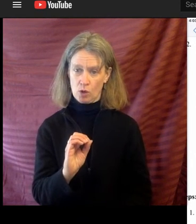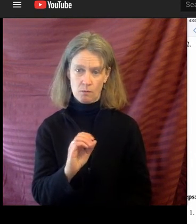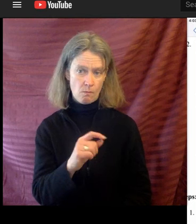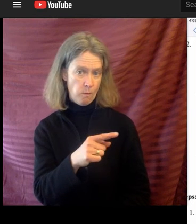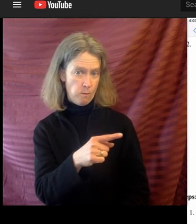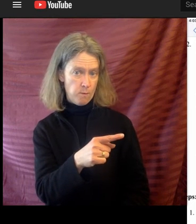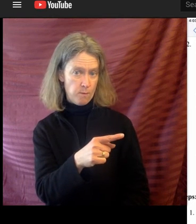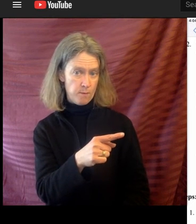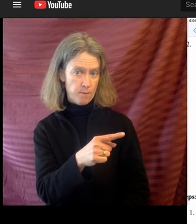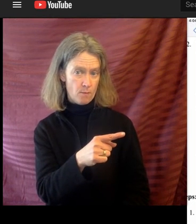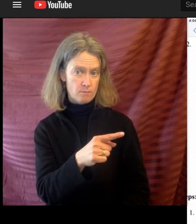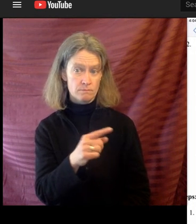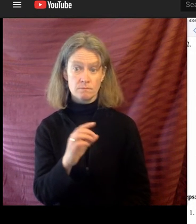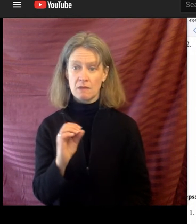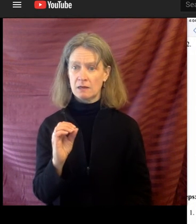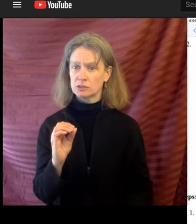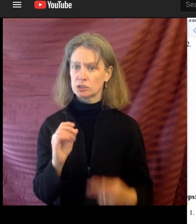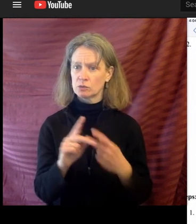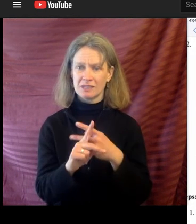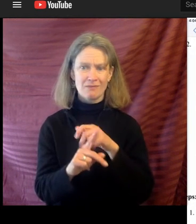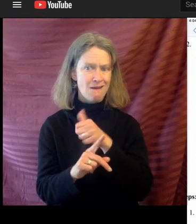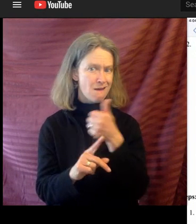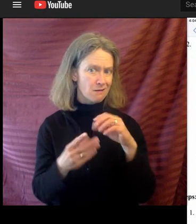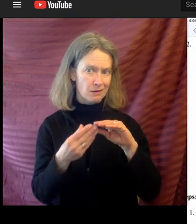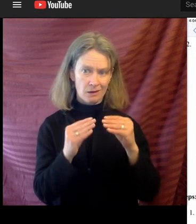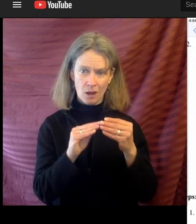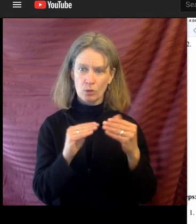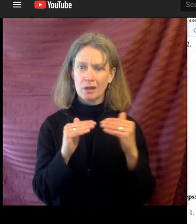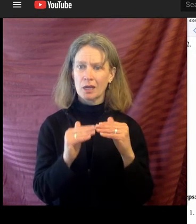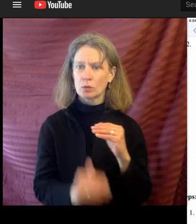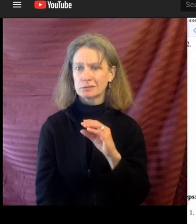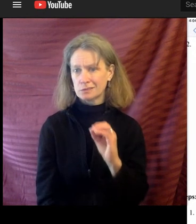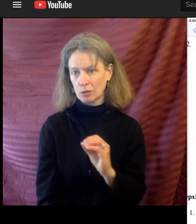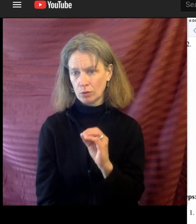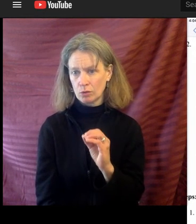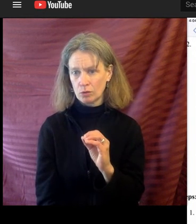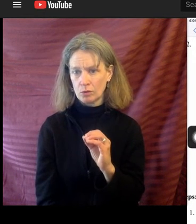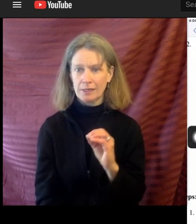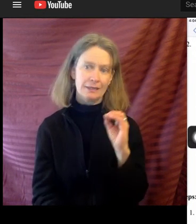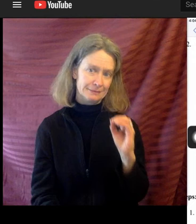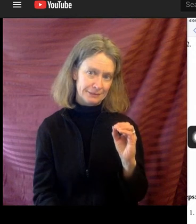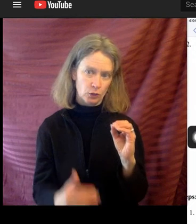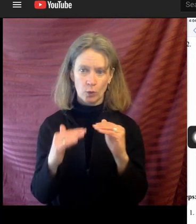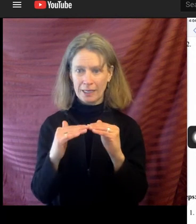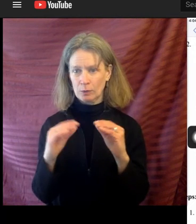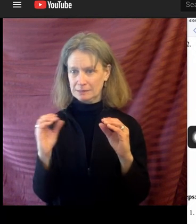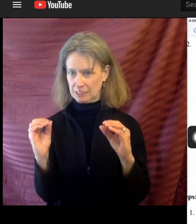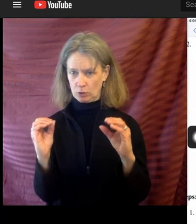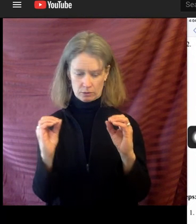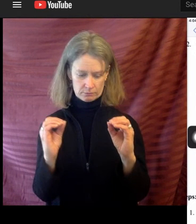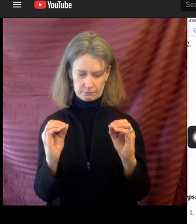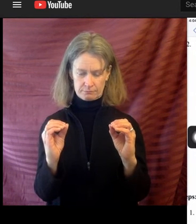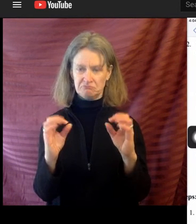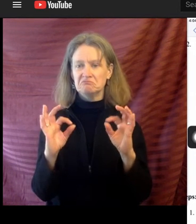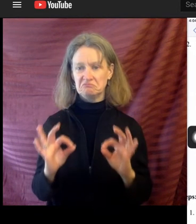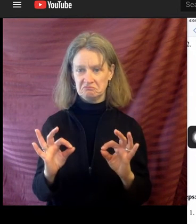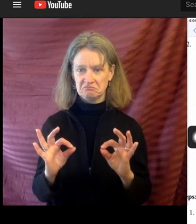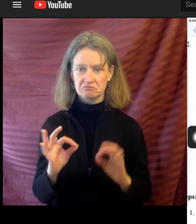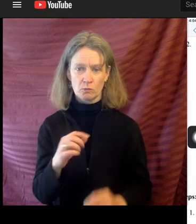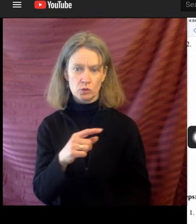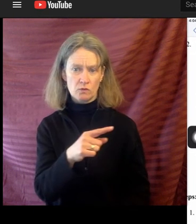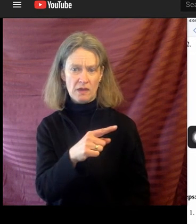0 times anything is going to be 0, and we know 0 equals 0. So in that